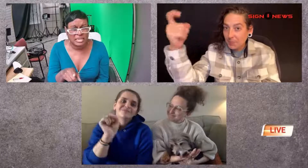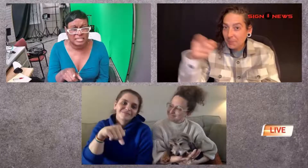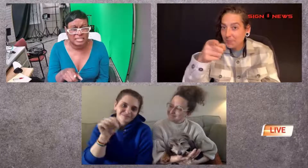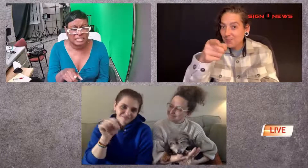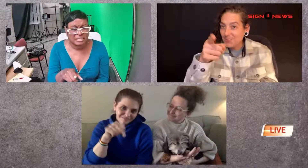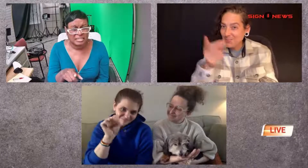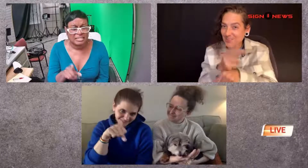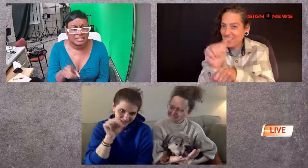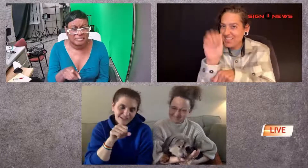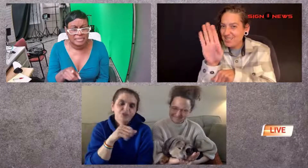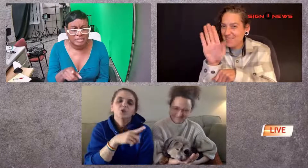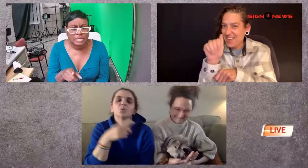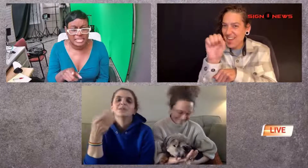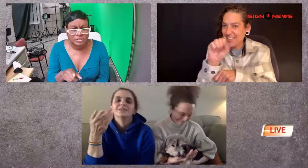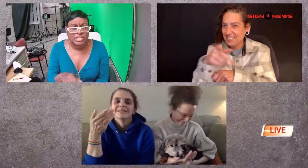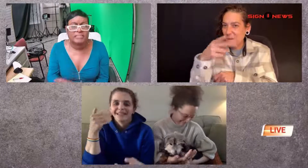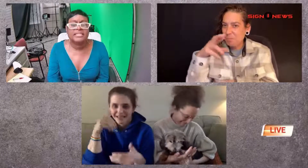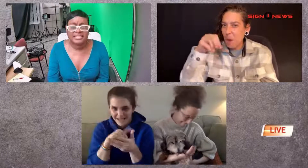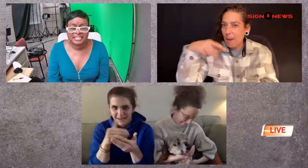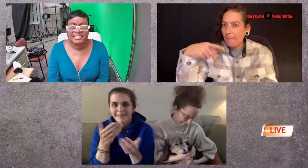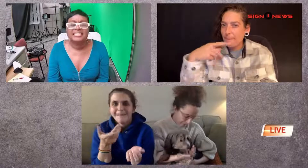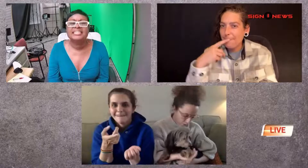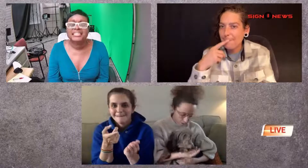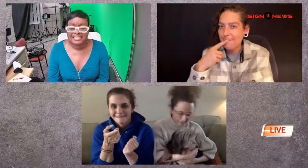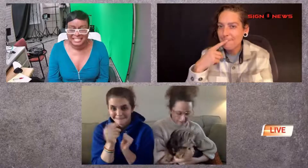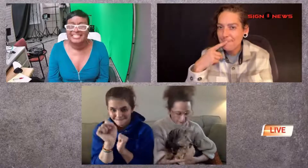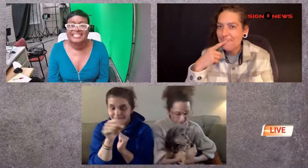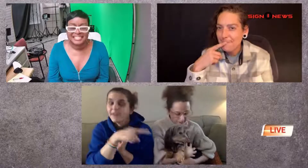right? Midsummer Night's Dream?